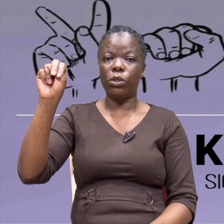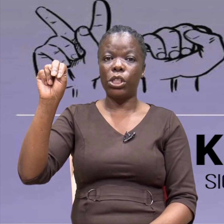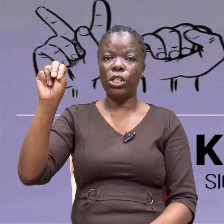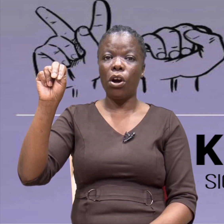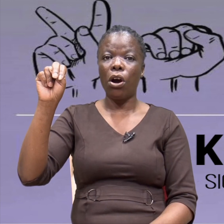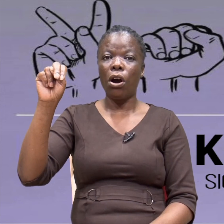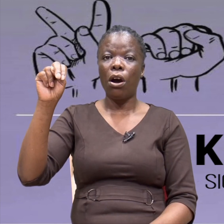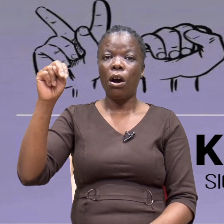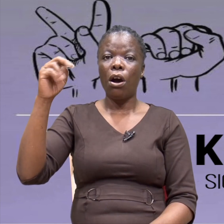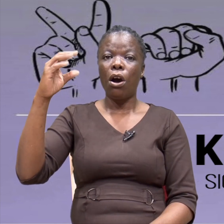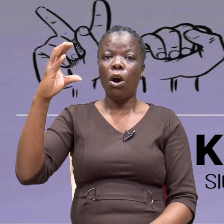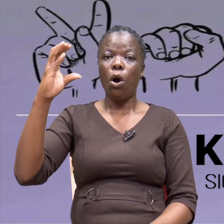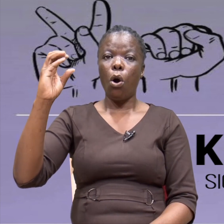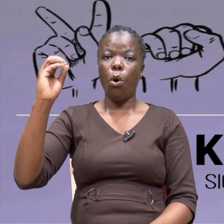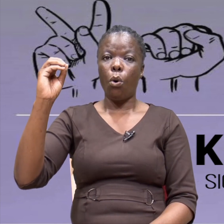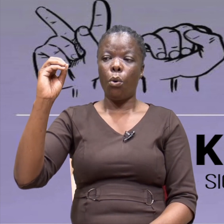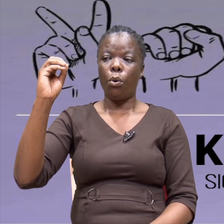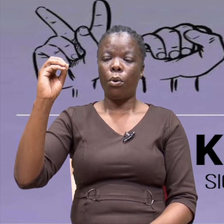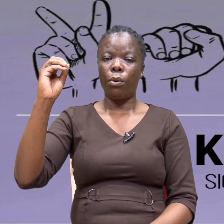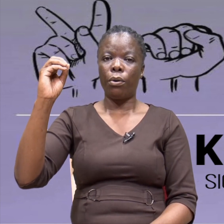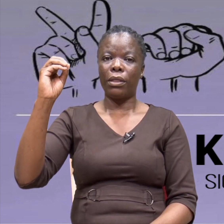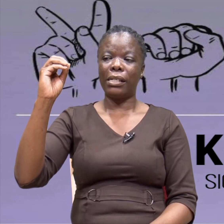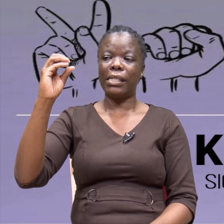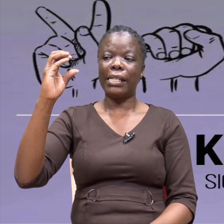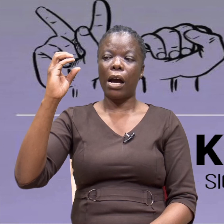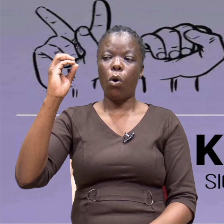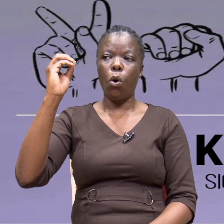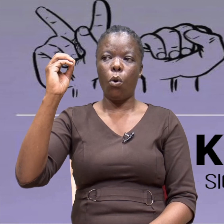continue. O. That is letter O.